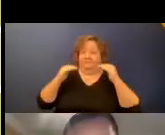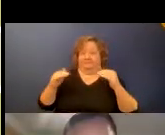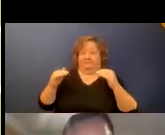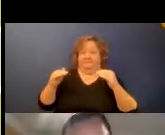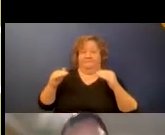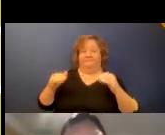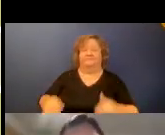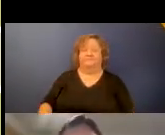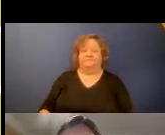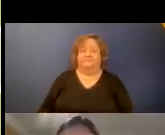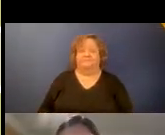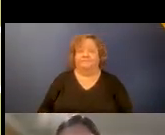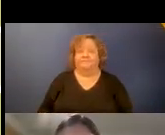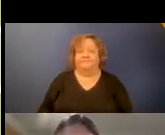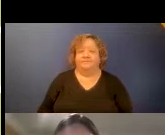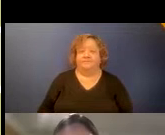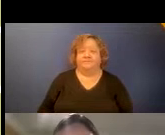Sam, next slide, please.